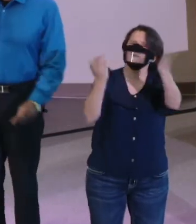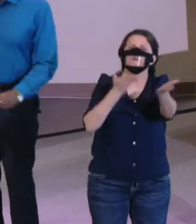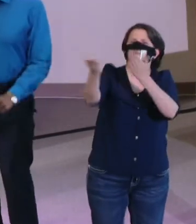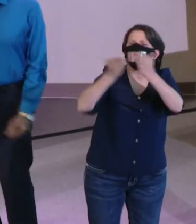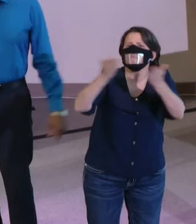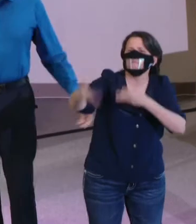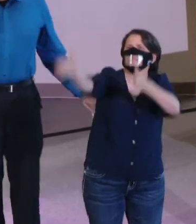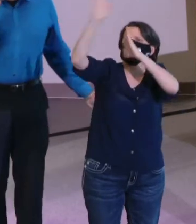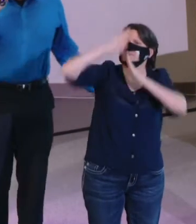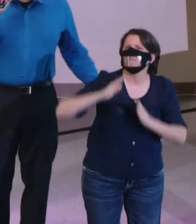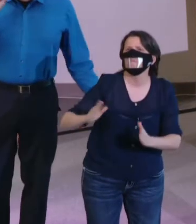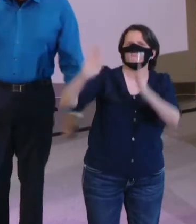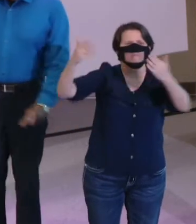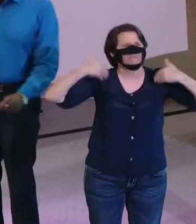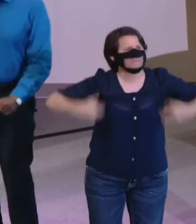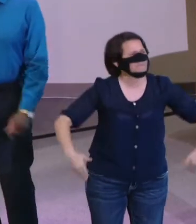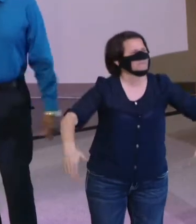I release,